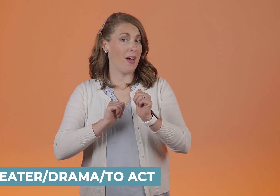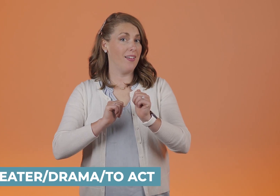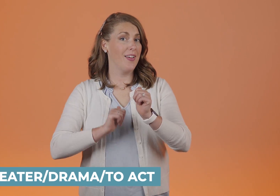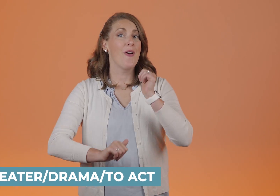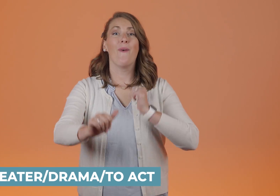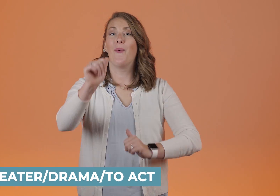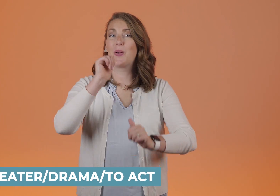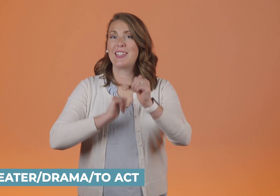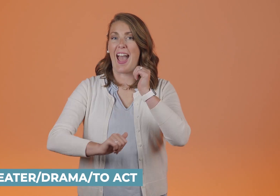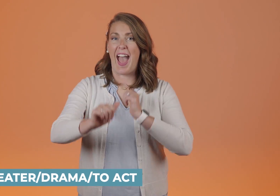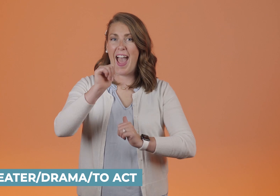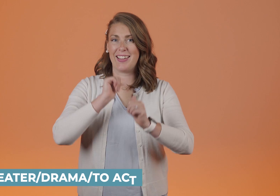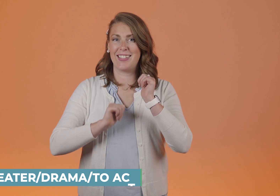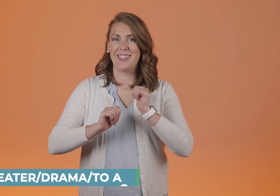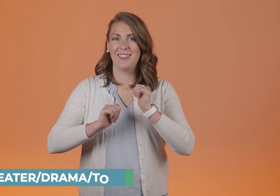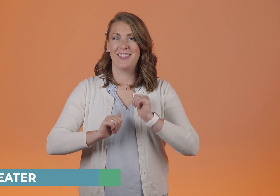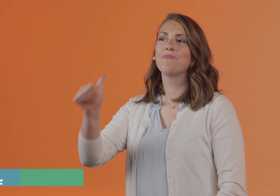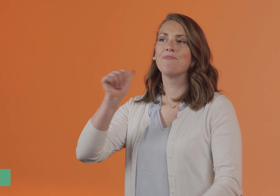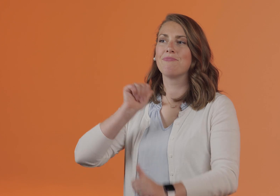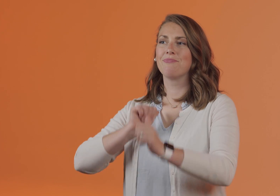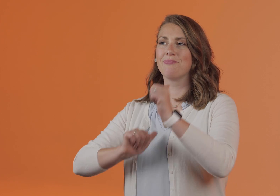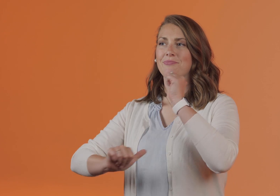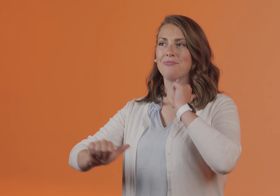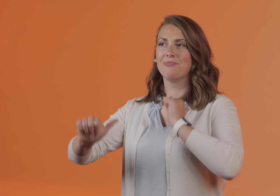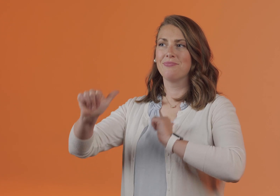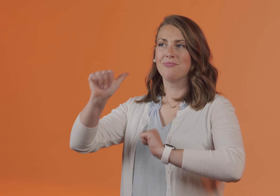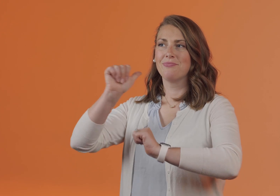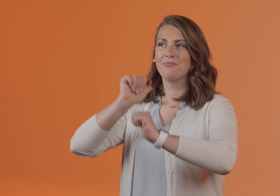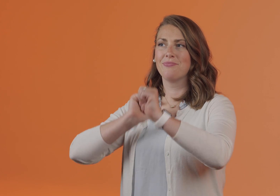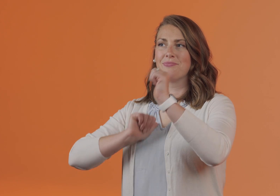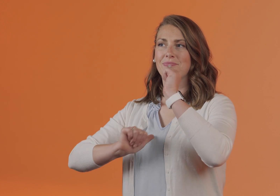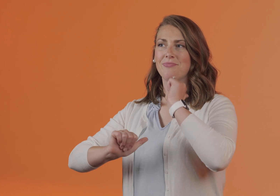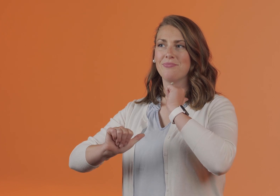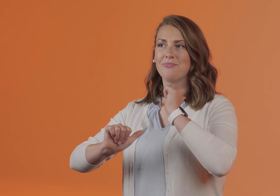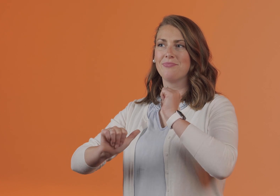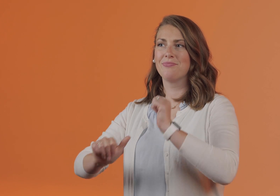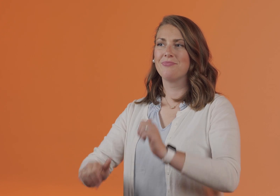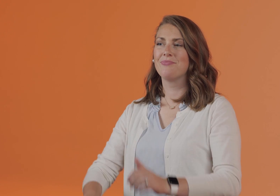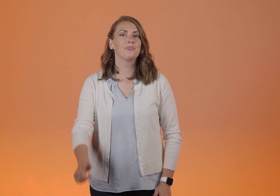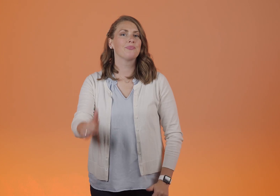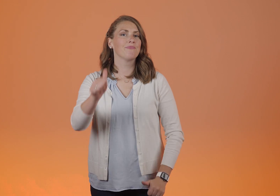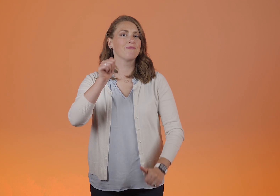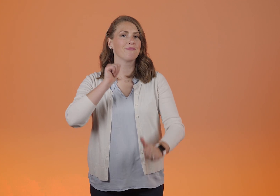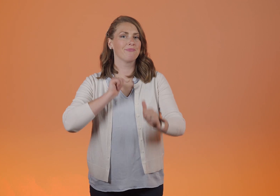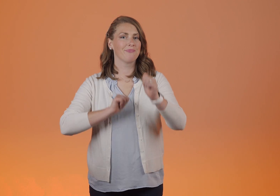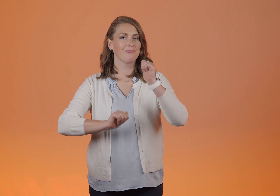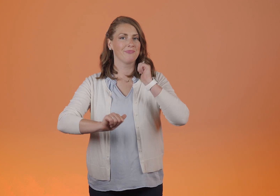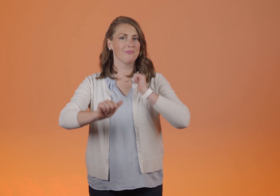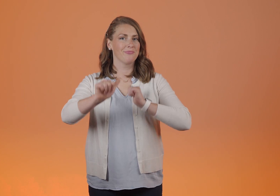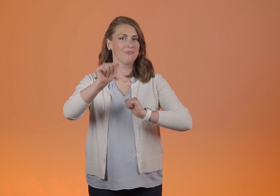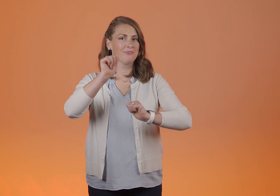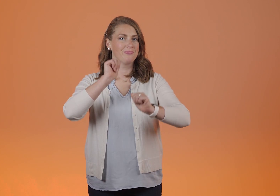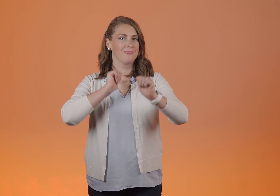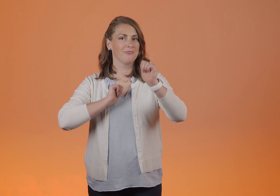drama or to act. You're doing A-shaped hands moving in a circular motion towards